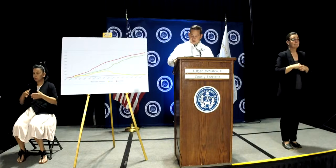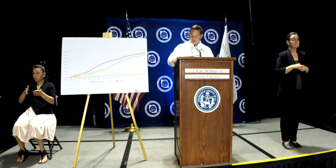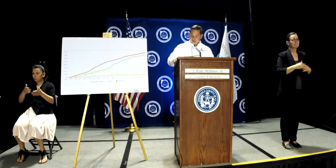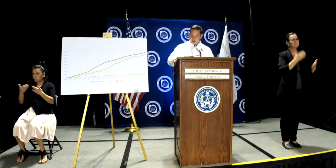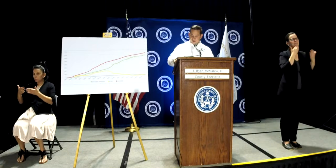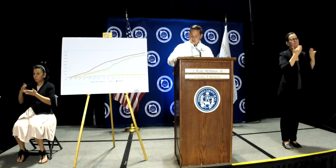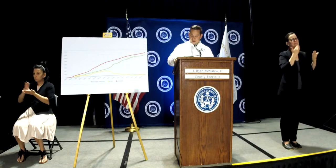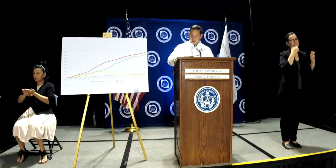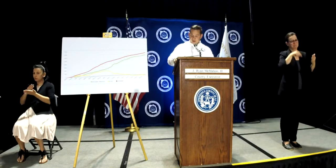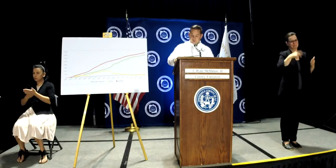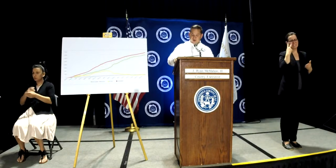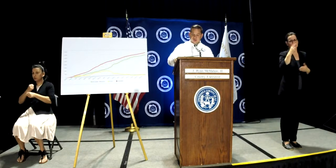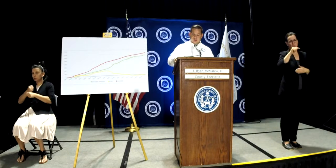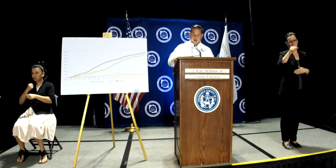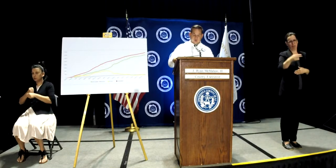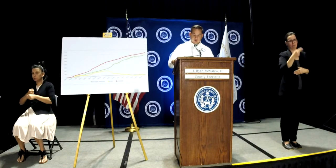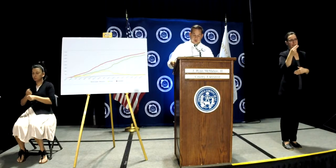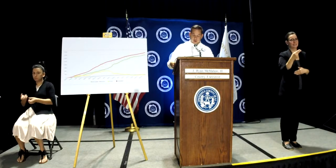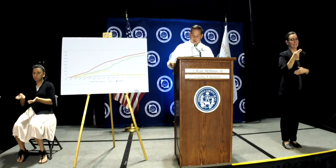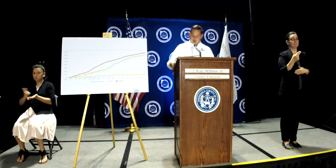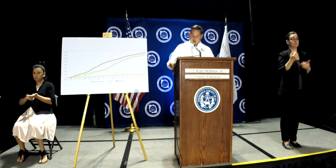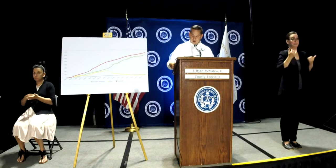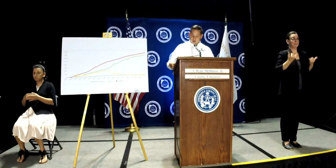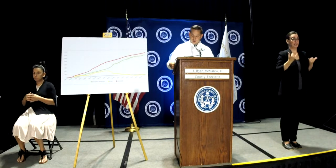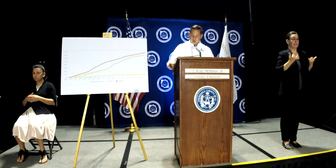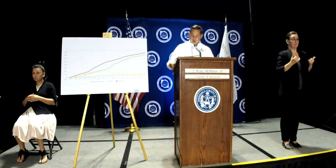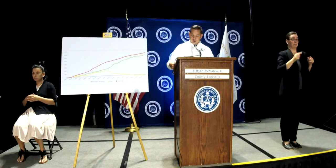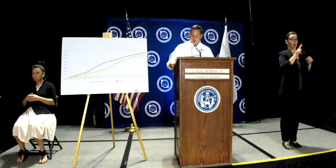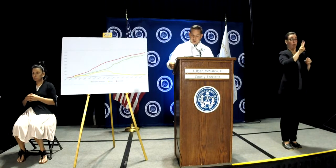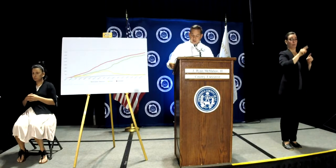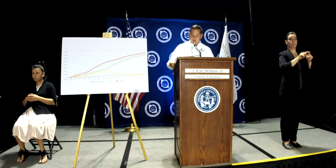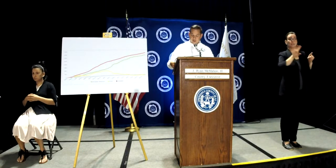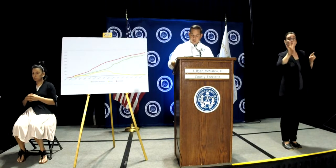again, 3 to 7 today, Prevention Network. You can get trained and